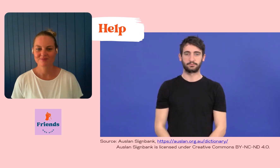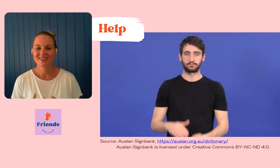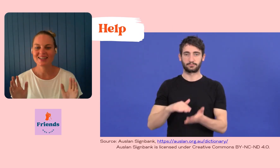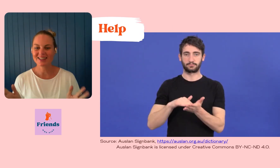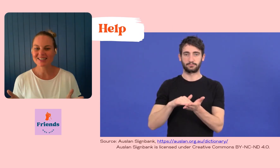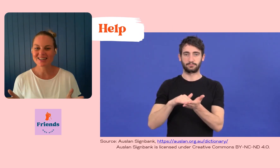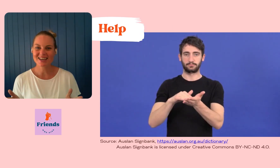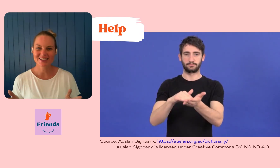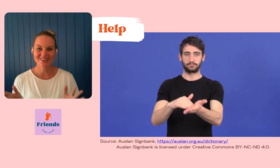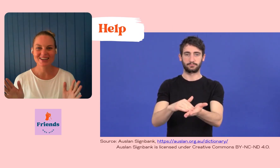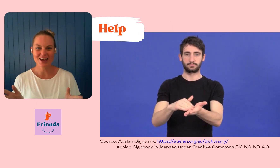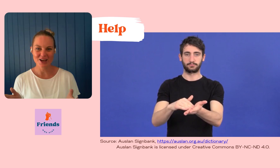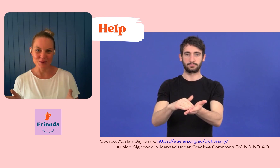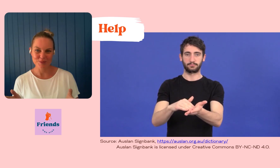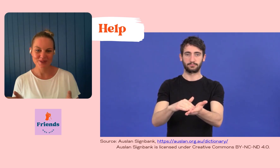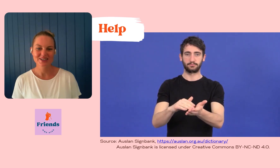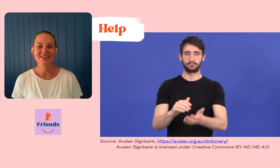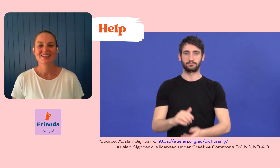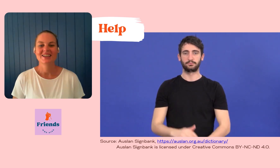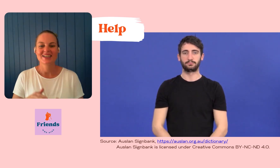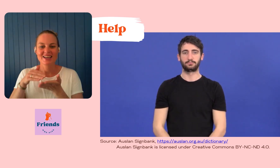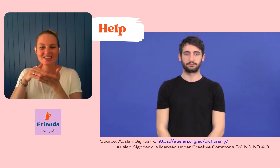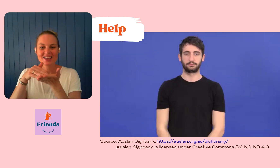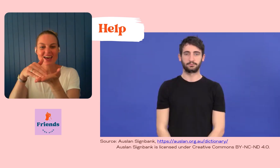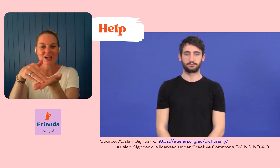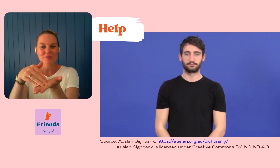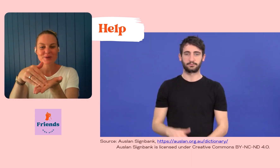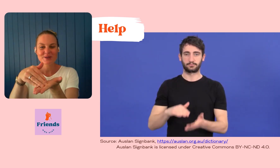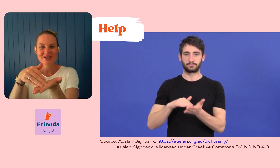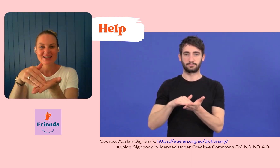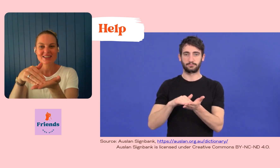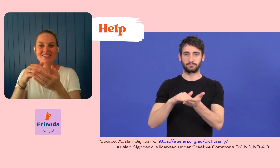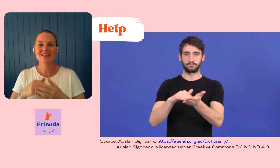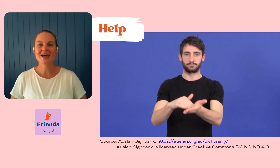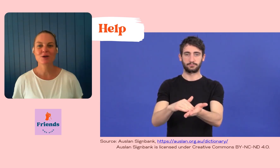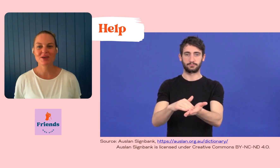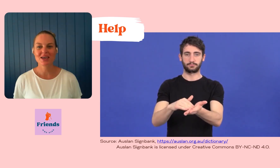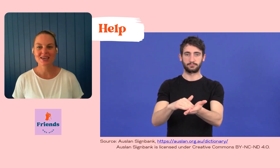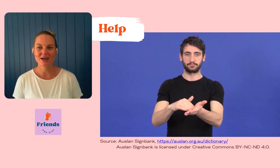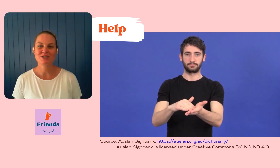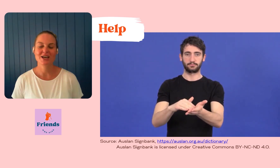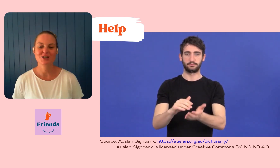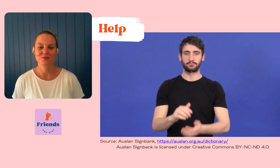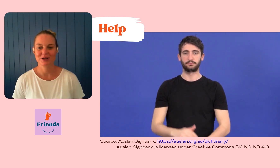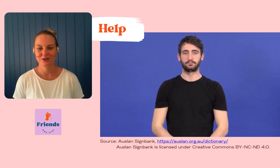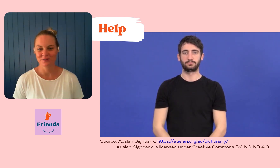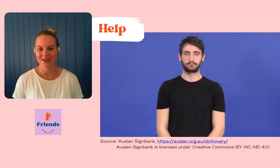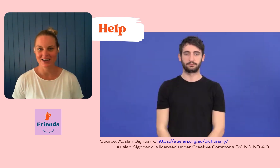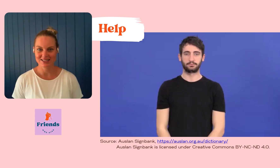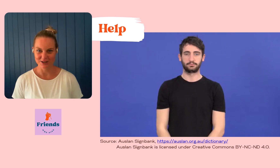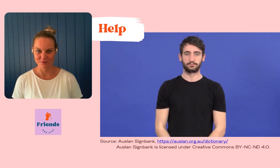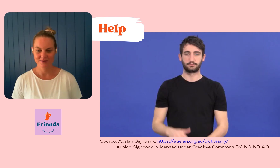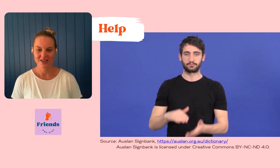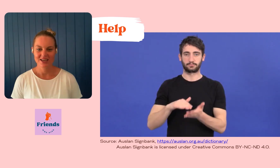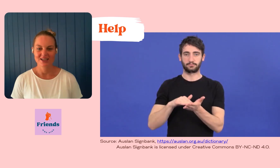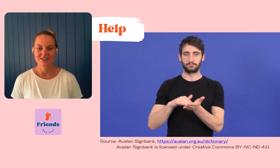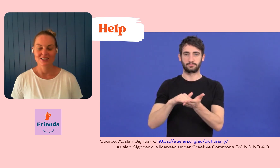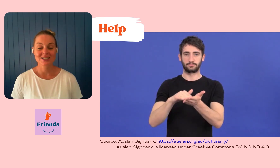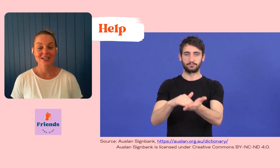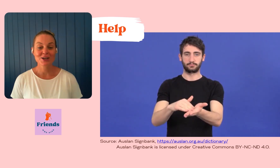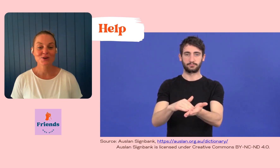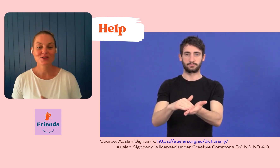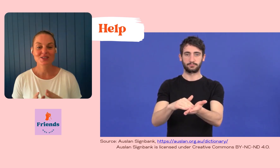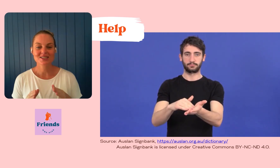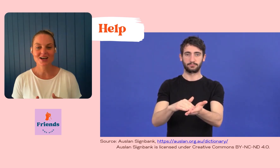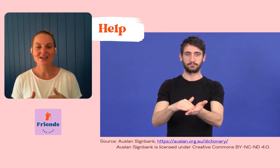Now let's take a look at help. Help! This sign can be a game changer when your little one needs help. Just to let you